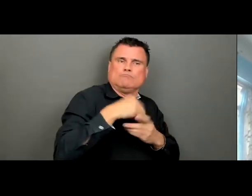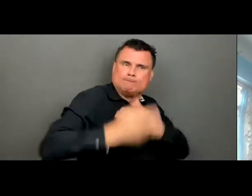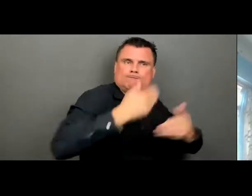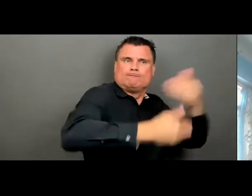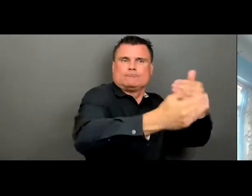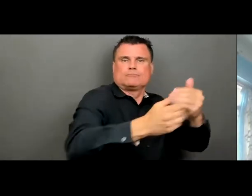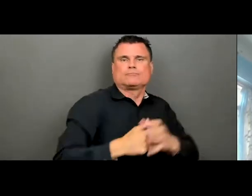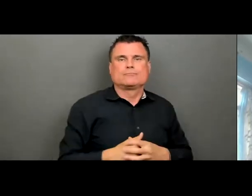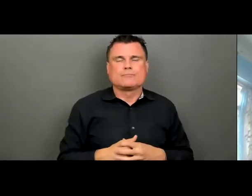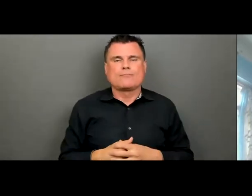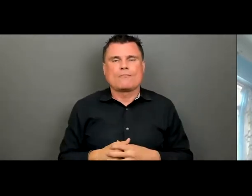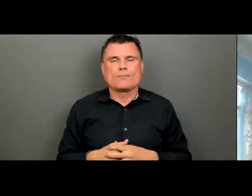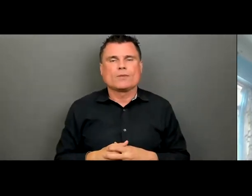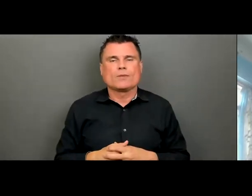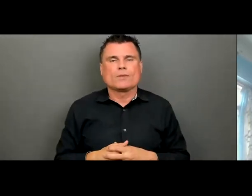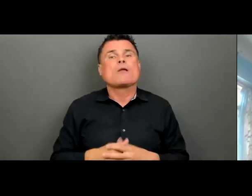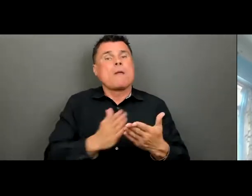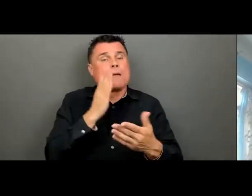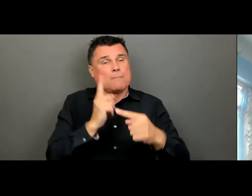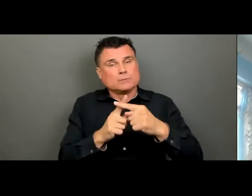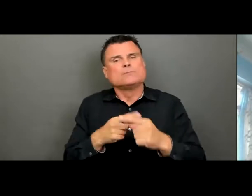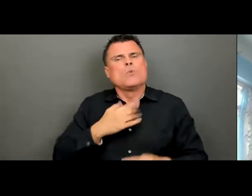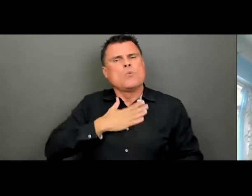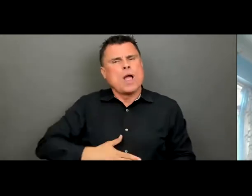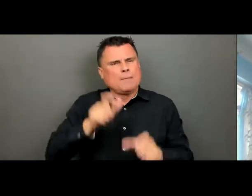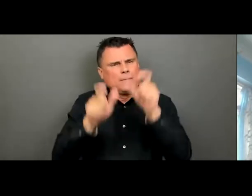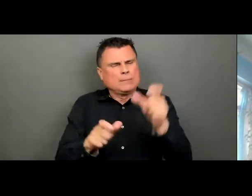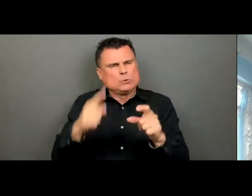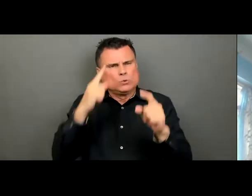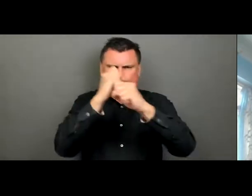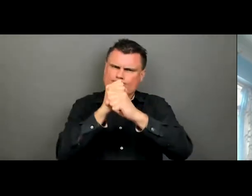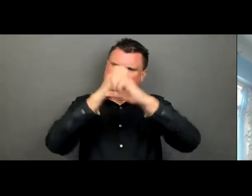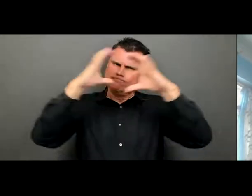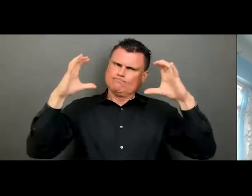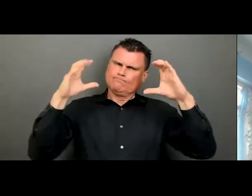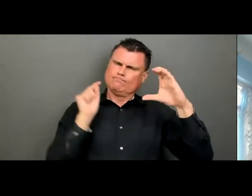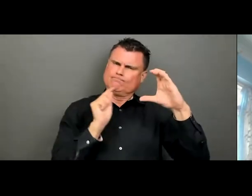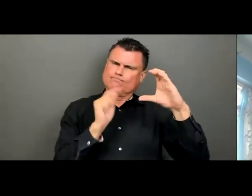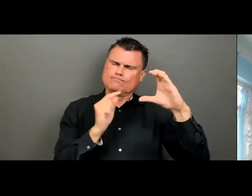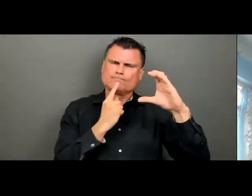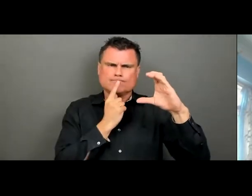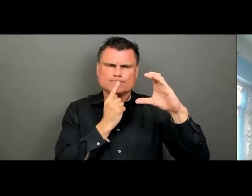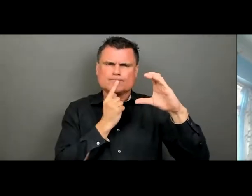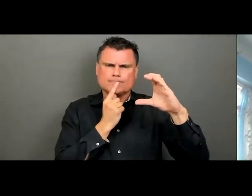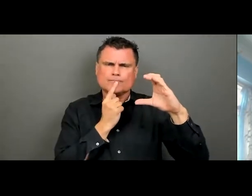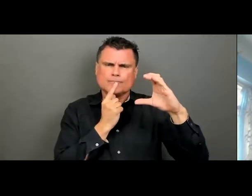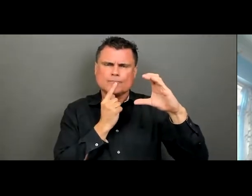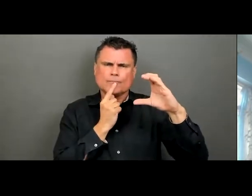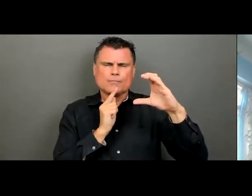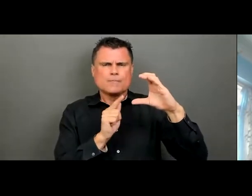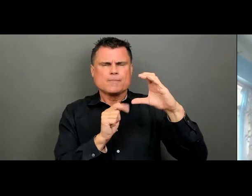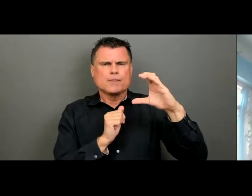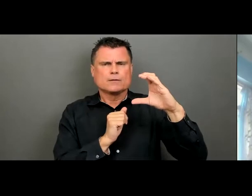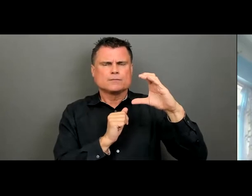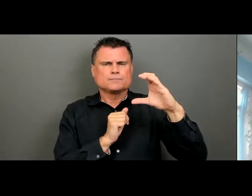At the end, I would like to request you to think and rethink with few questions. To what extent and how